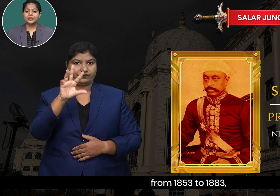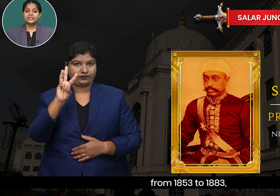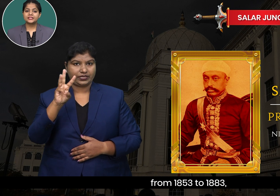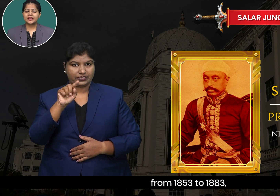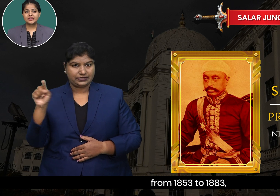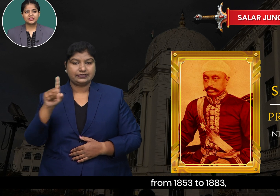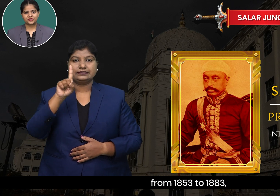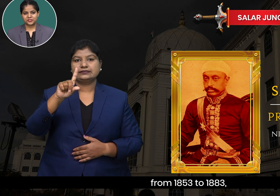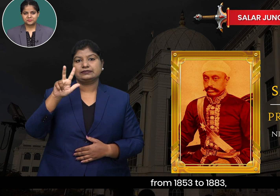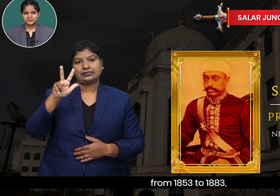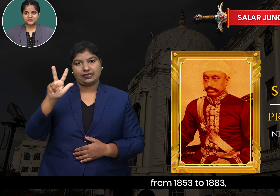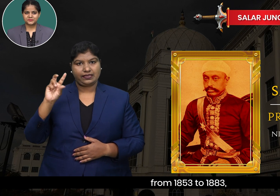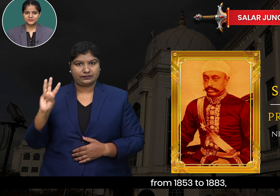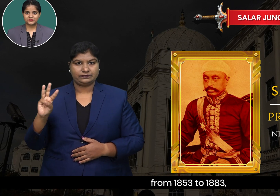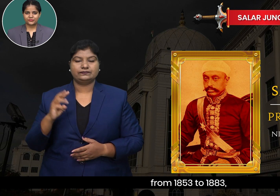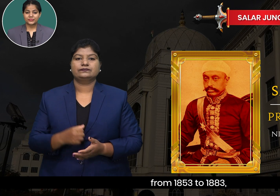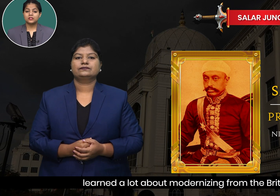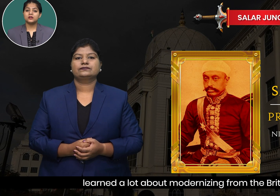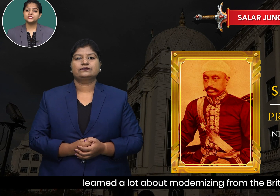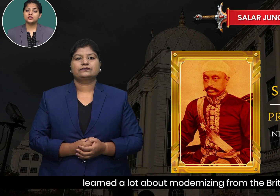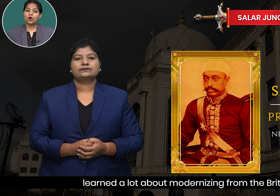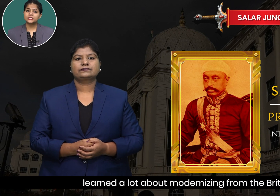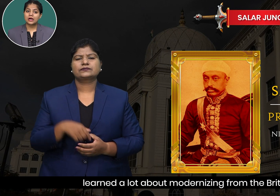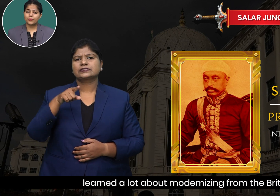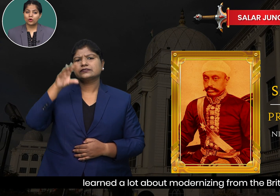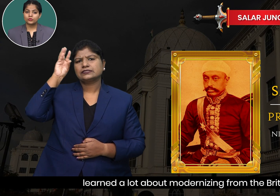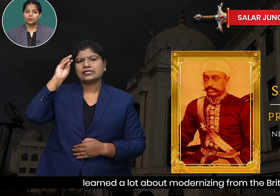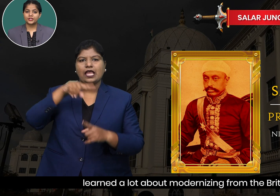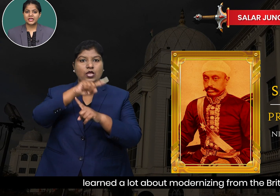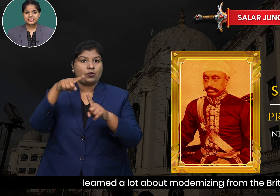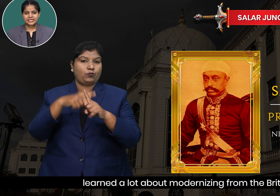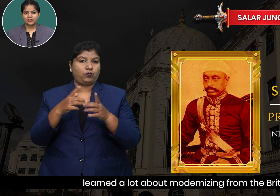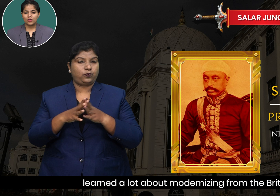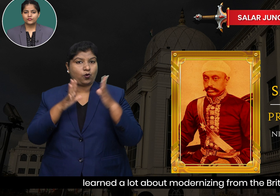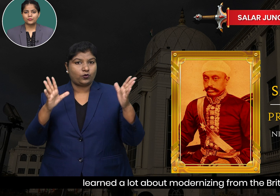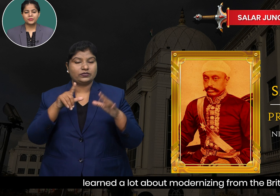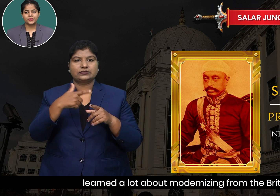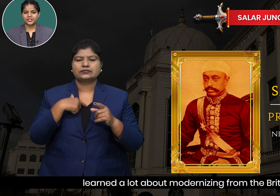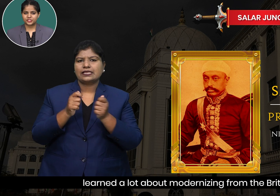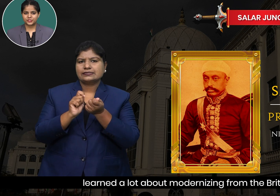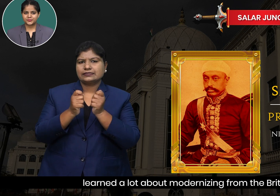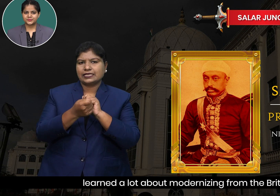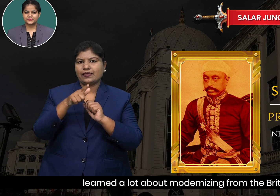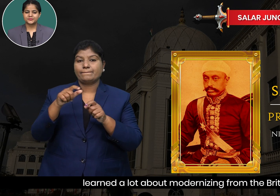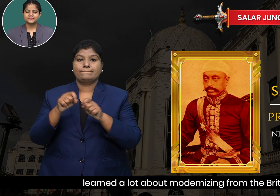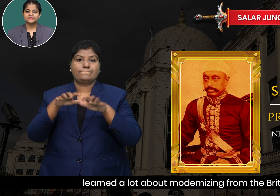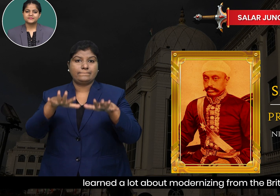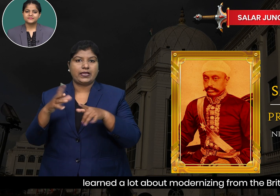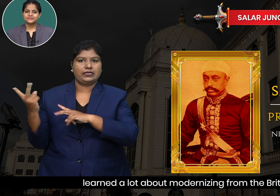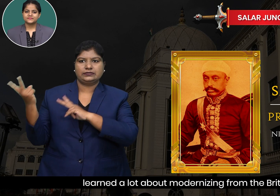to 1883, learned a lot about modernizing from the British.